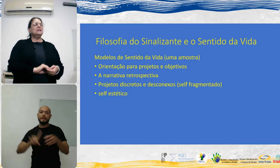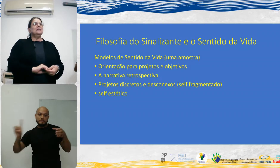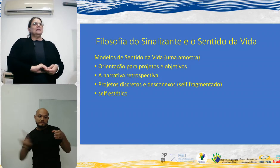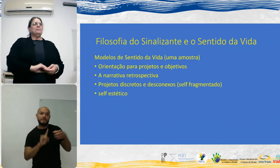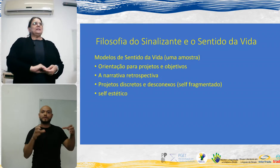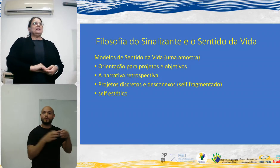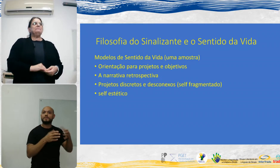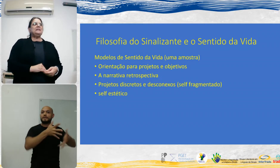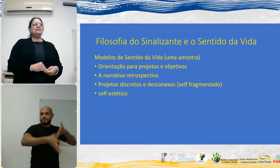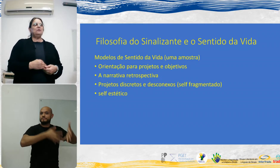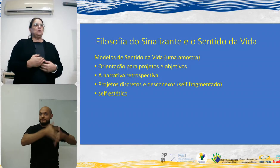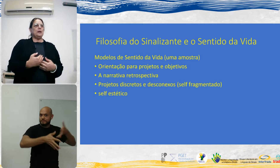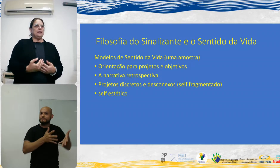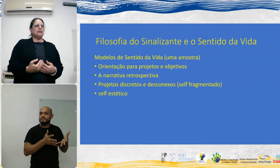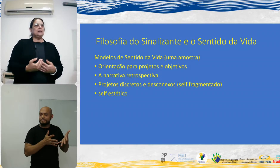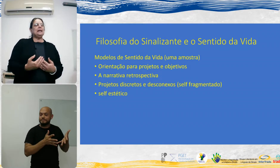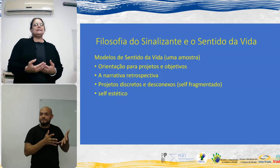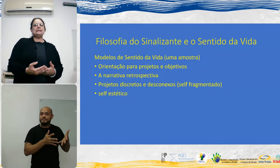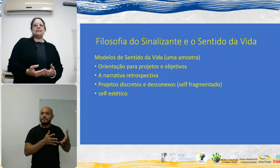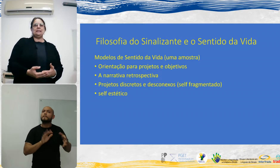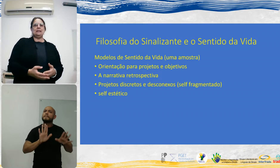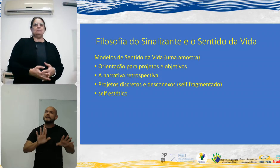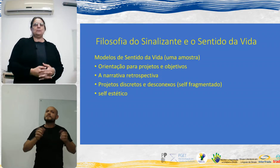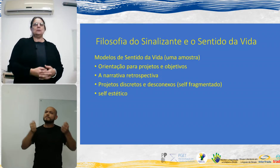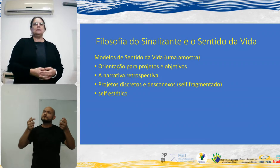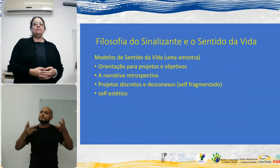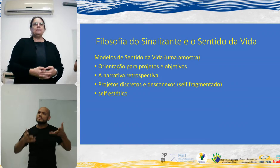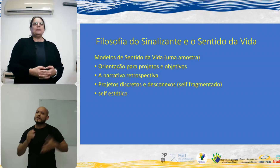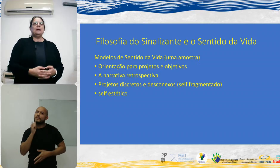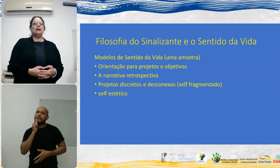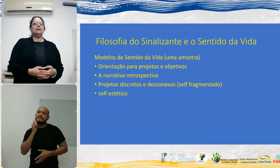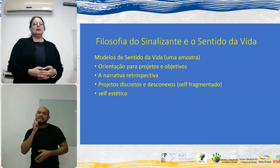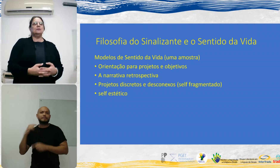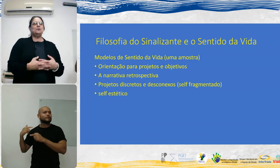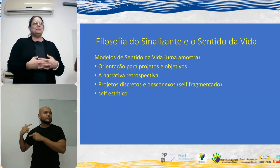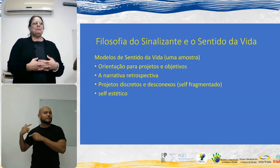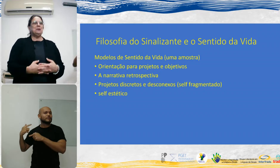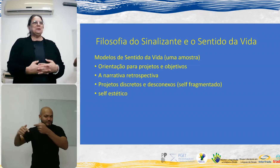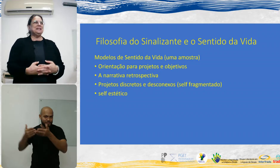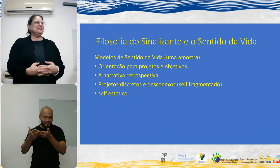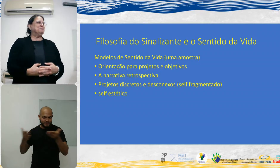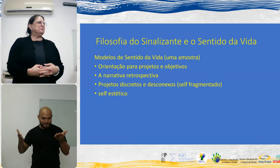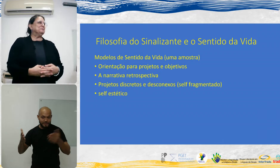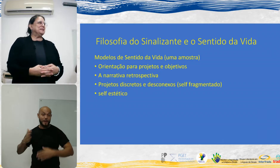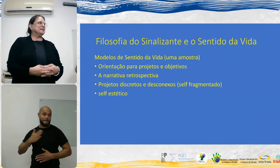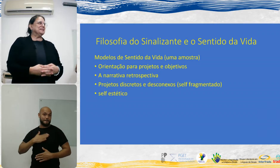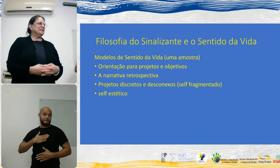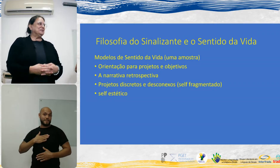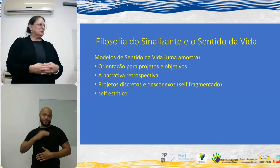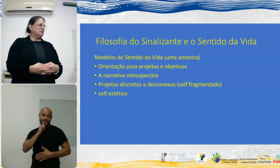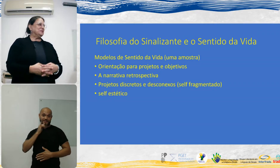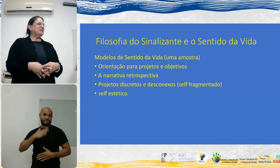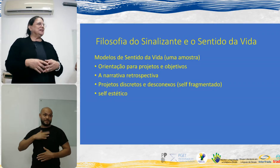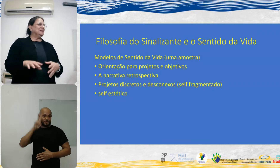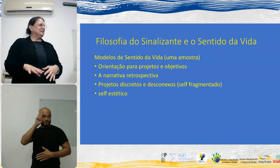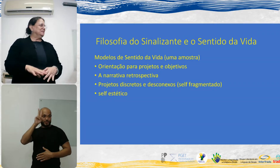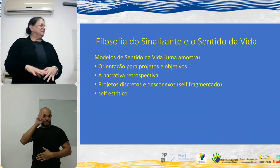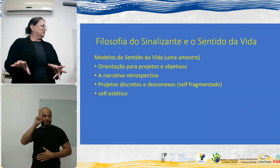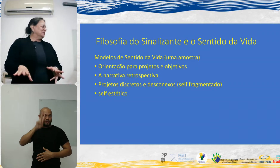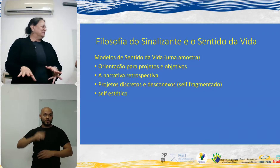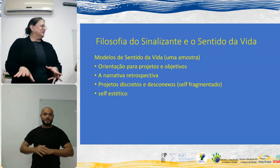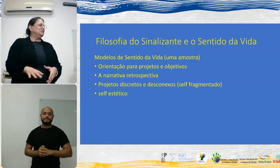community. But let me give you a classic example, and I'll use my own example because I don't want to